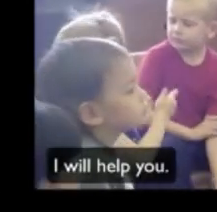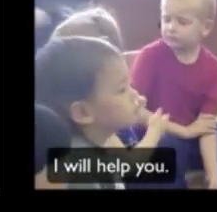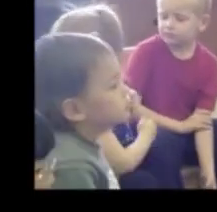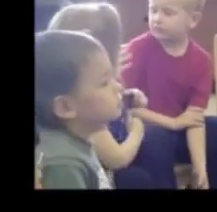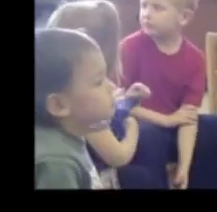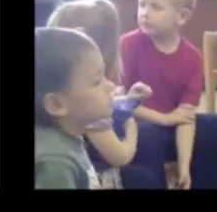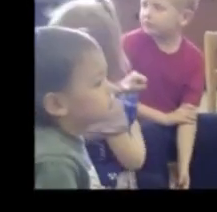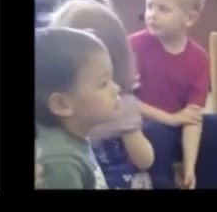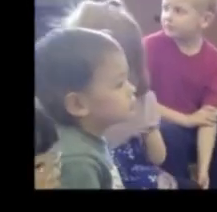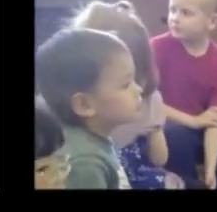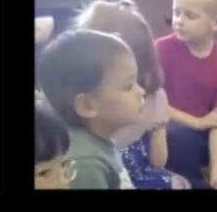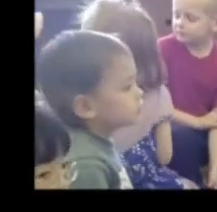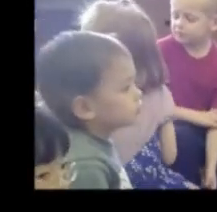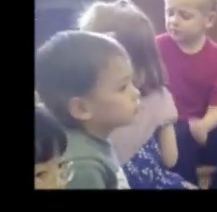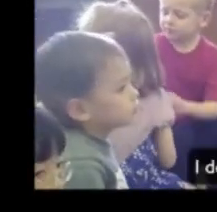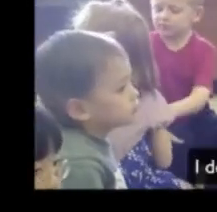I will help you.